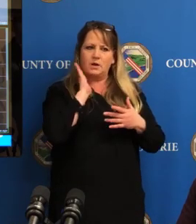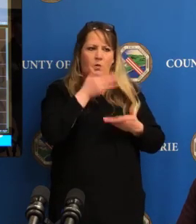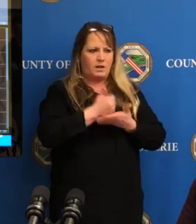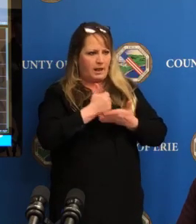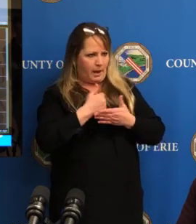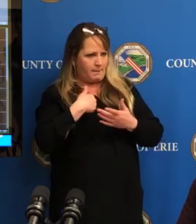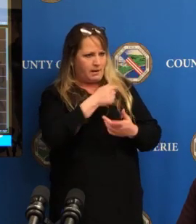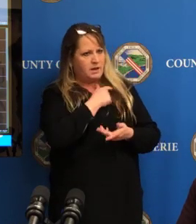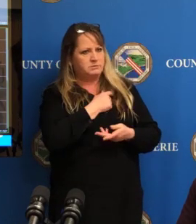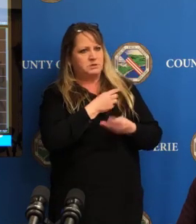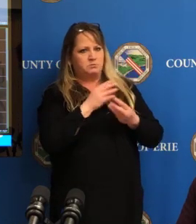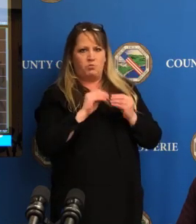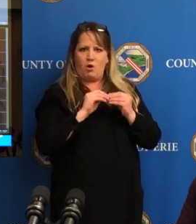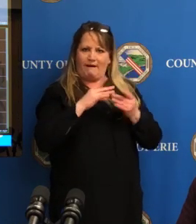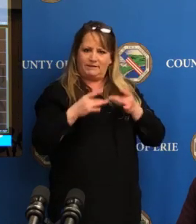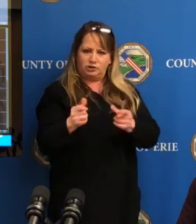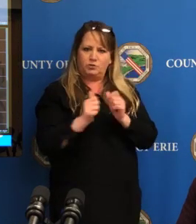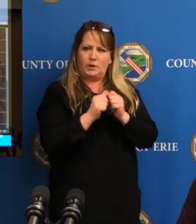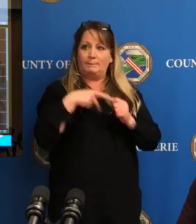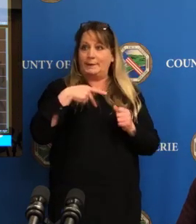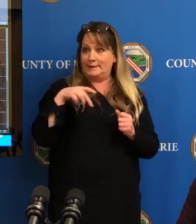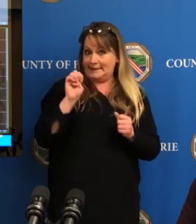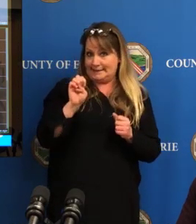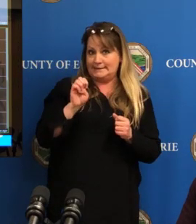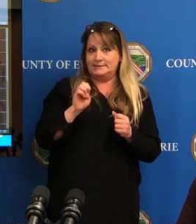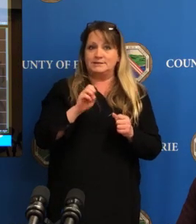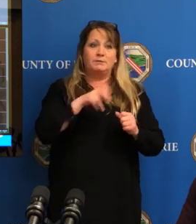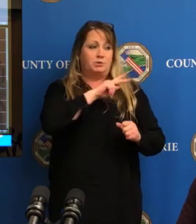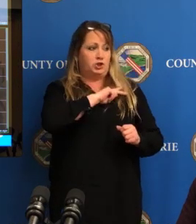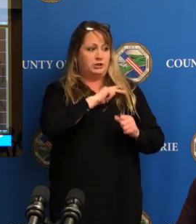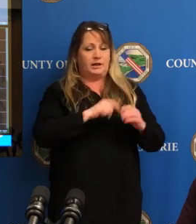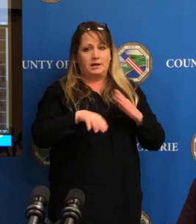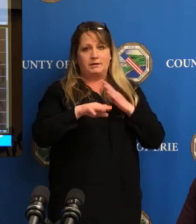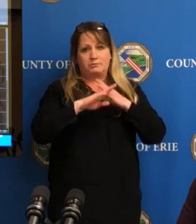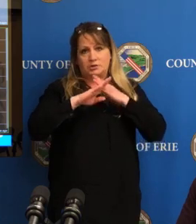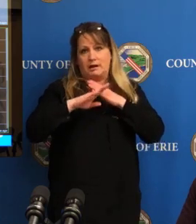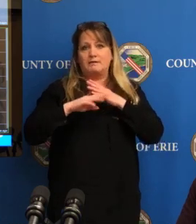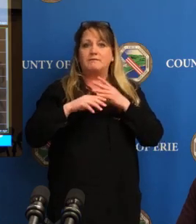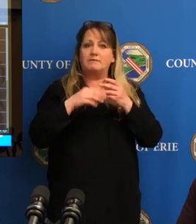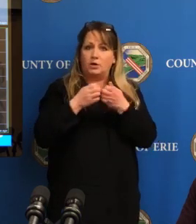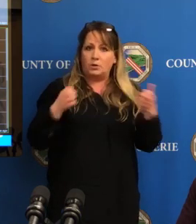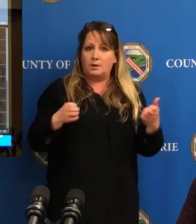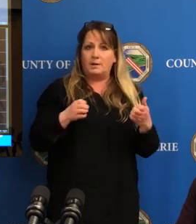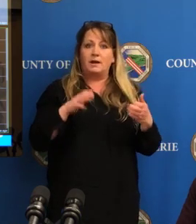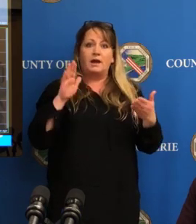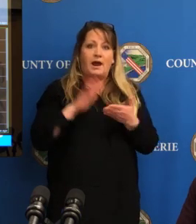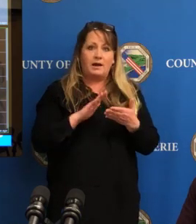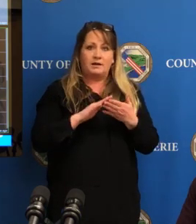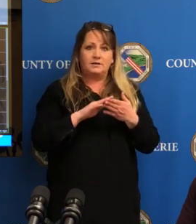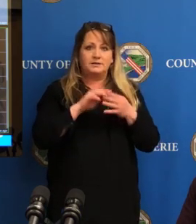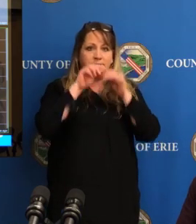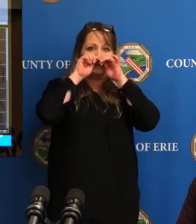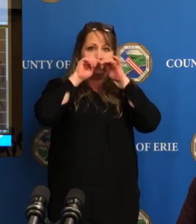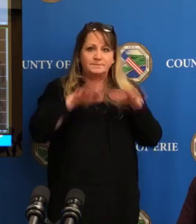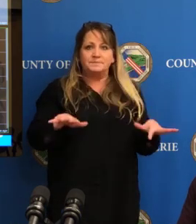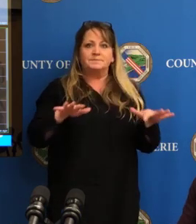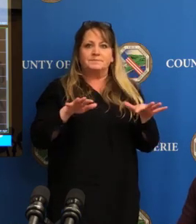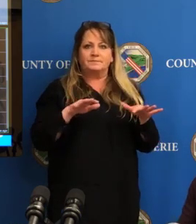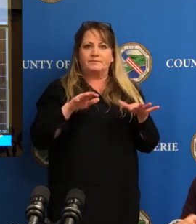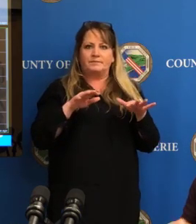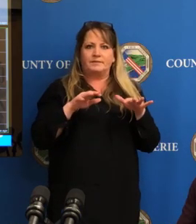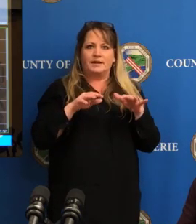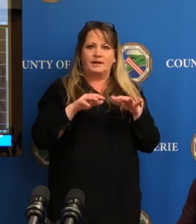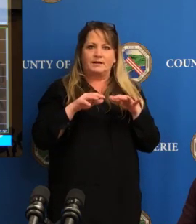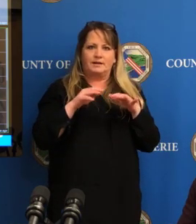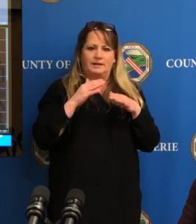personal protective equipment, and that'll help us be more efficient with decreasing nosocomial transmission, or that